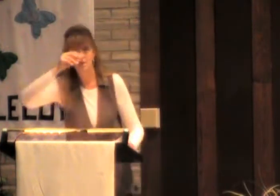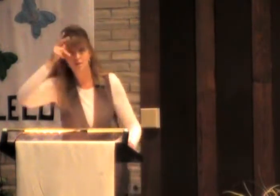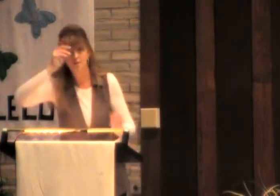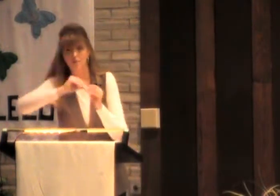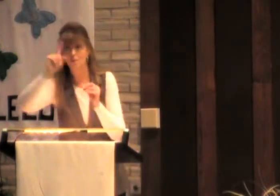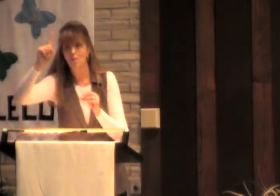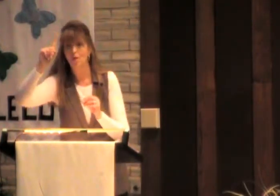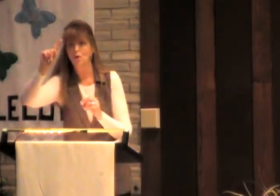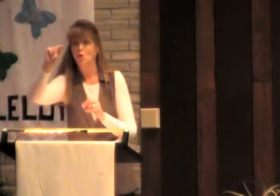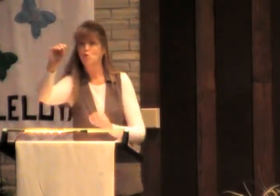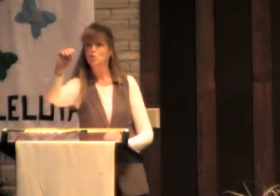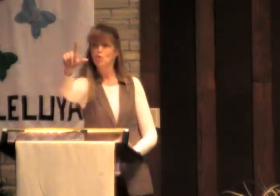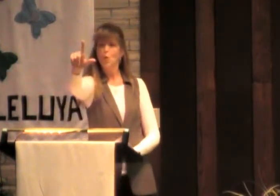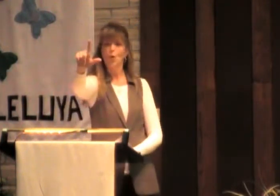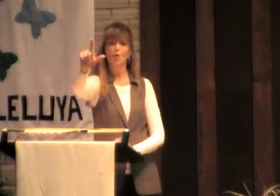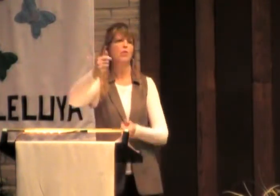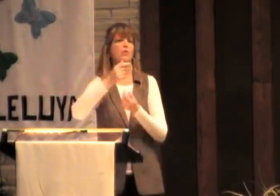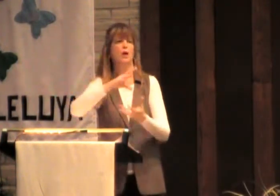is